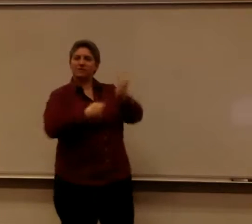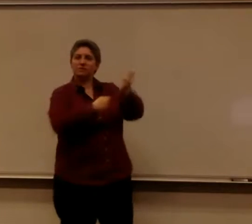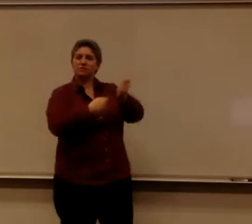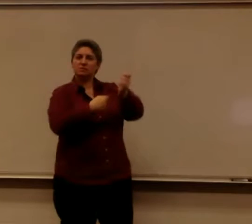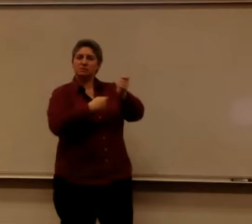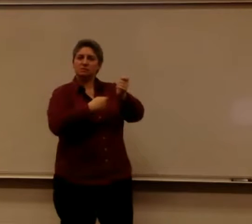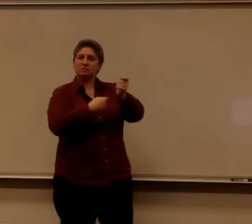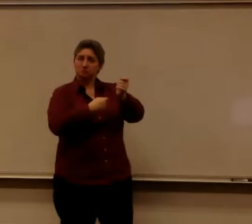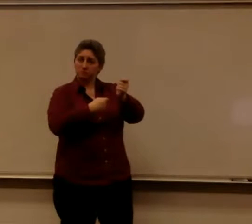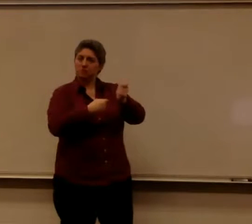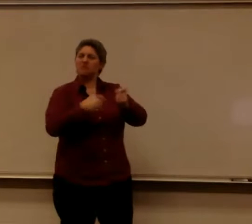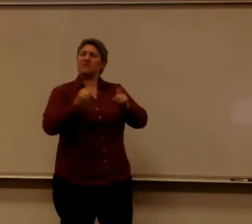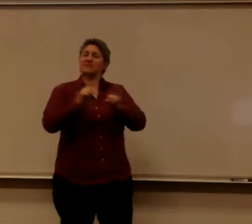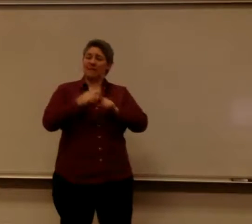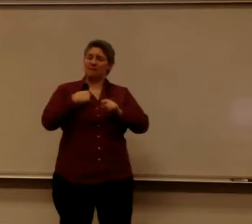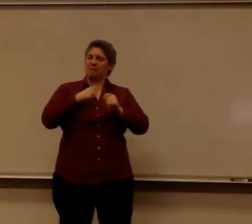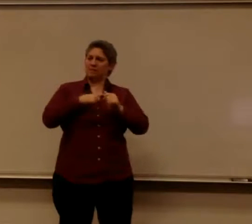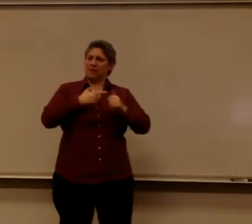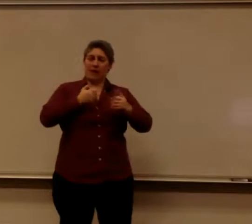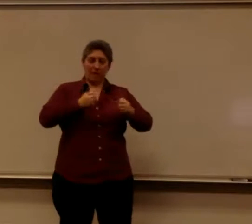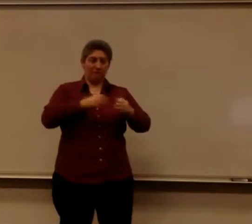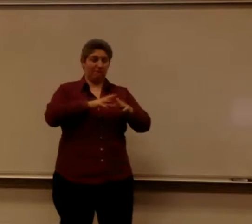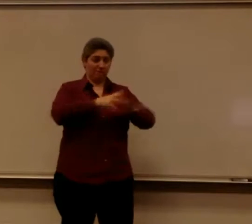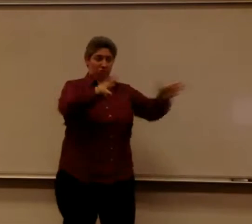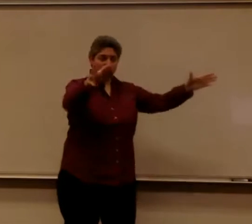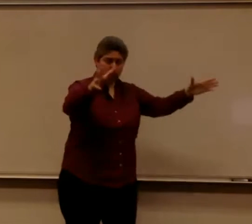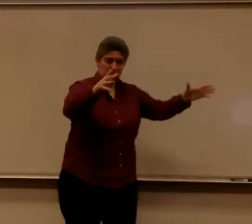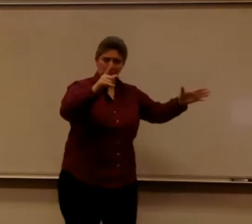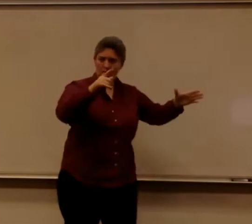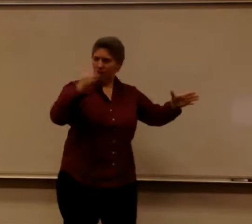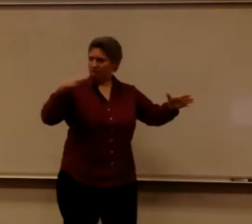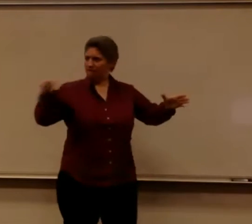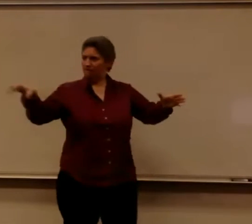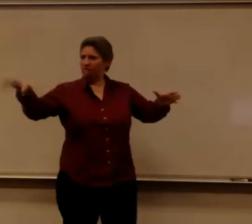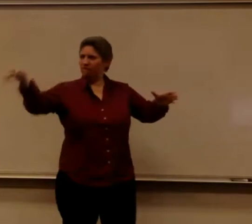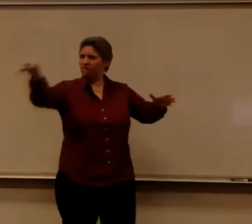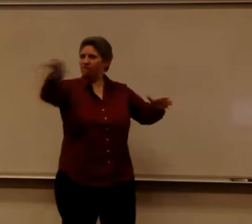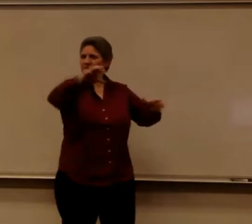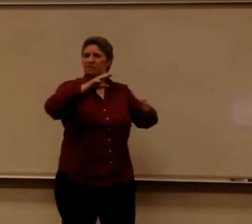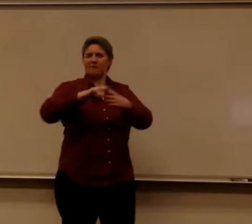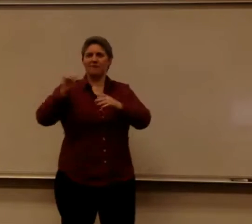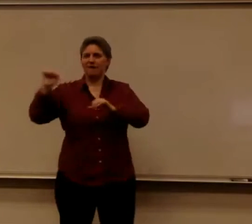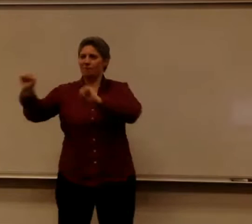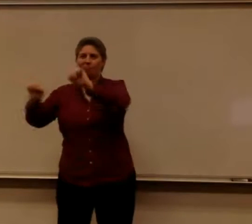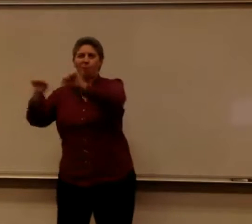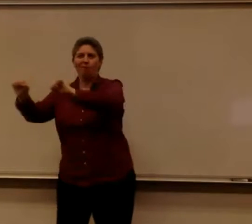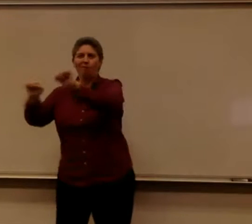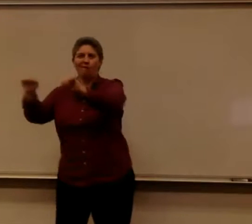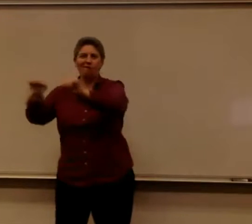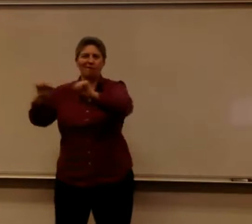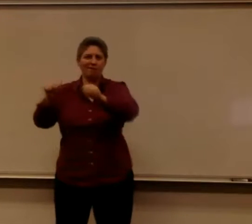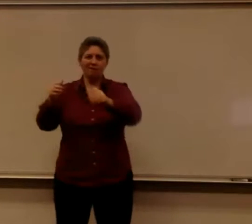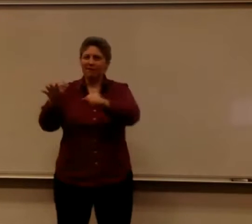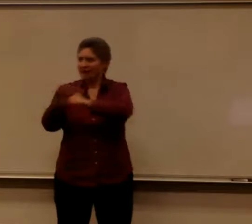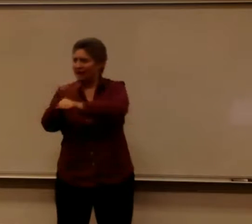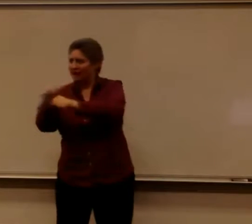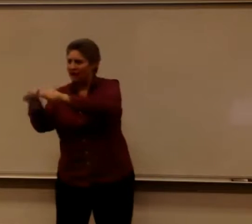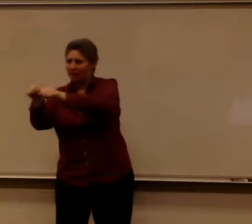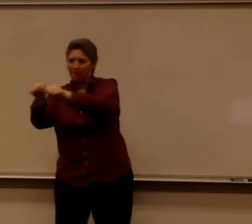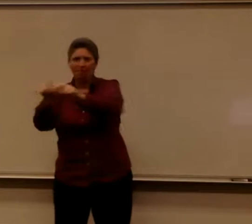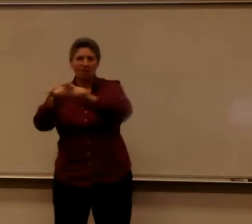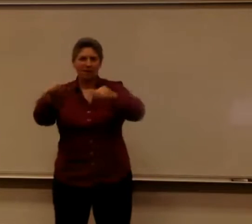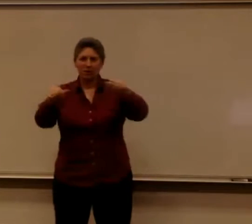with them on. So they're able to consult with their different user groups and feed that into the Deaf Sector Partnership. So it's not